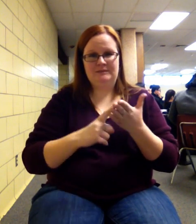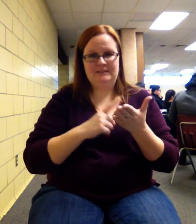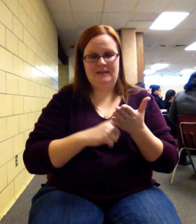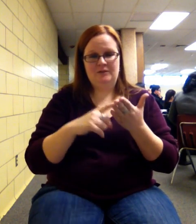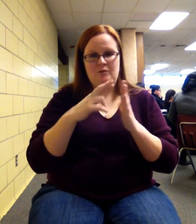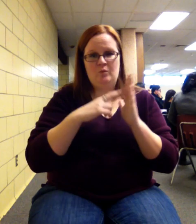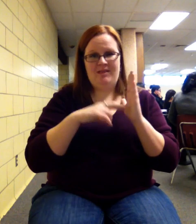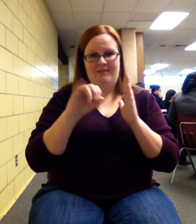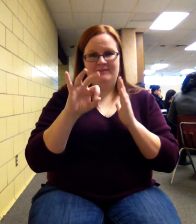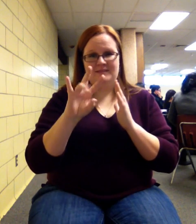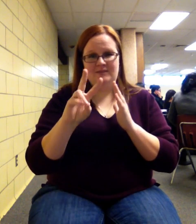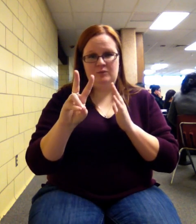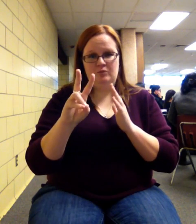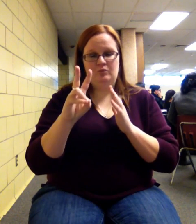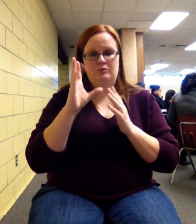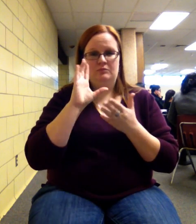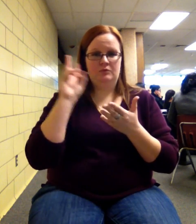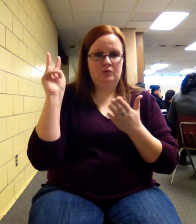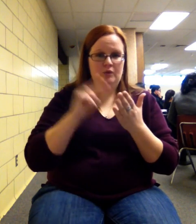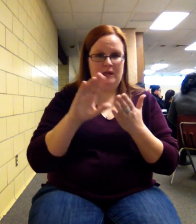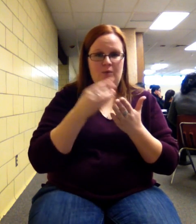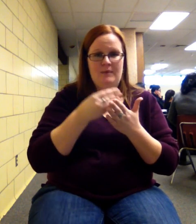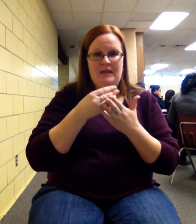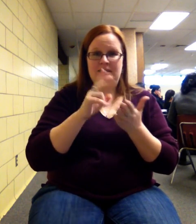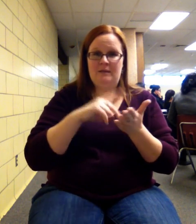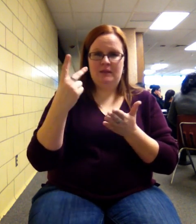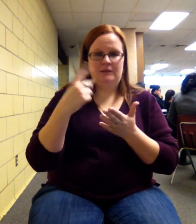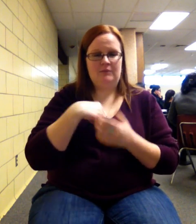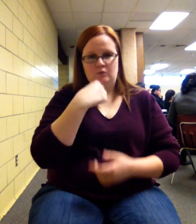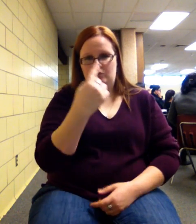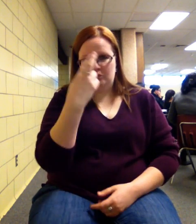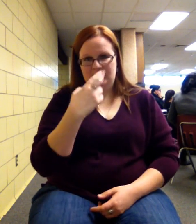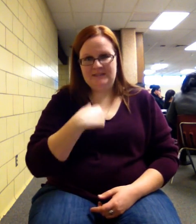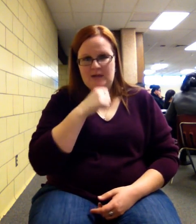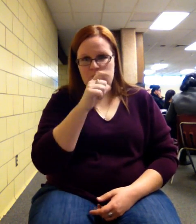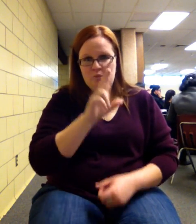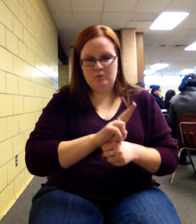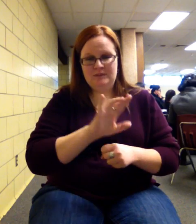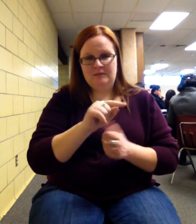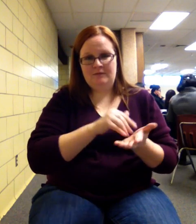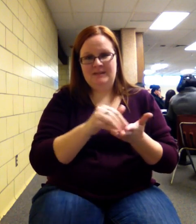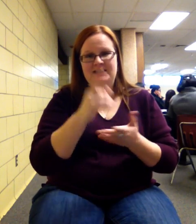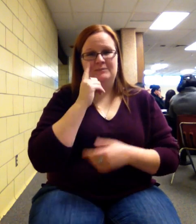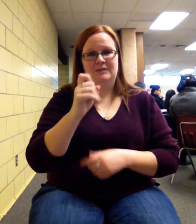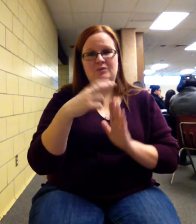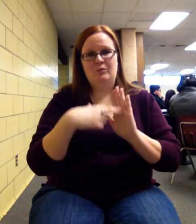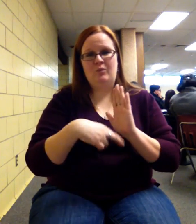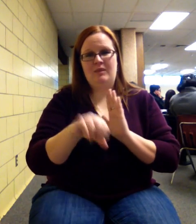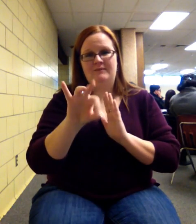money doubling. I told you the reason I don't use it very much is because the rule of 72 is leaving